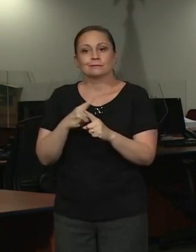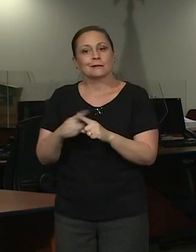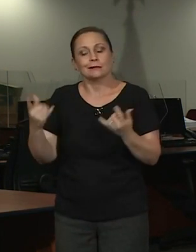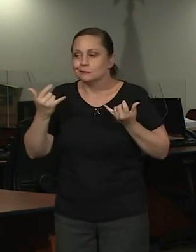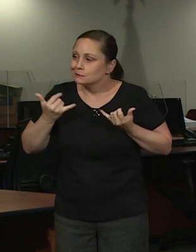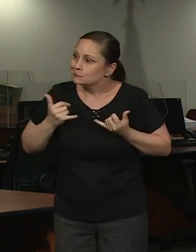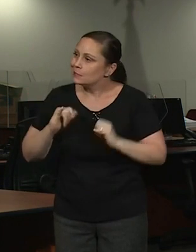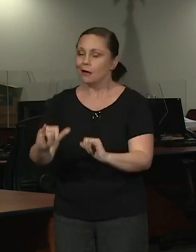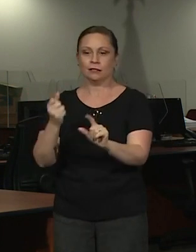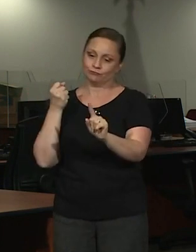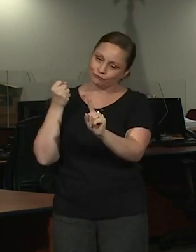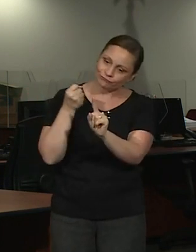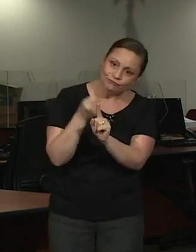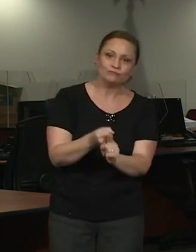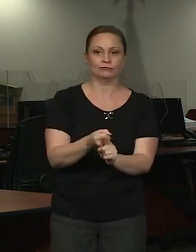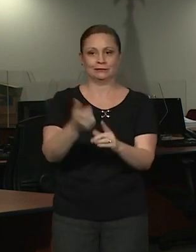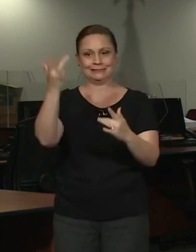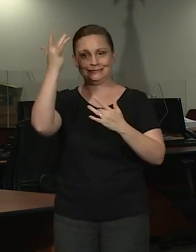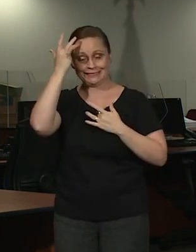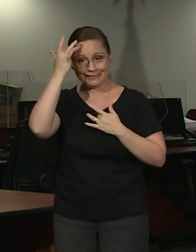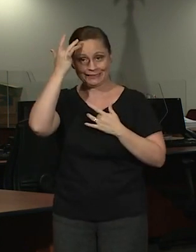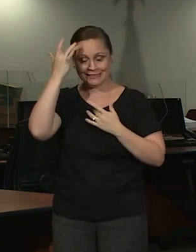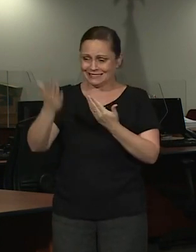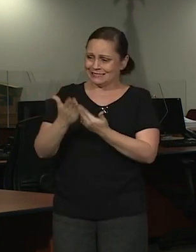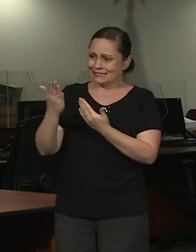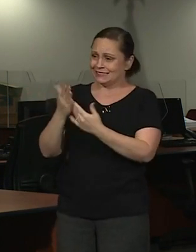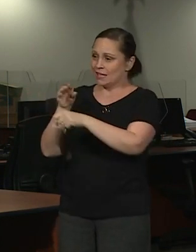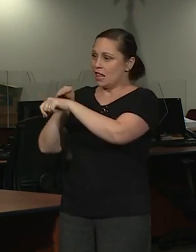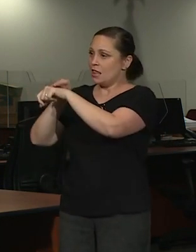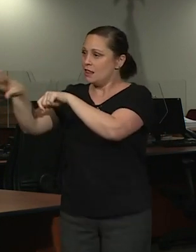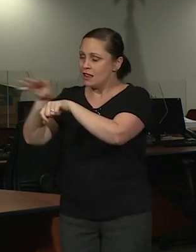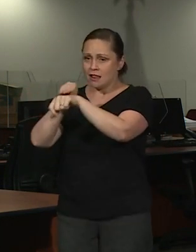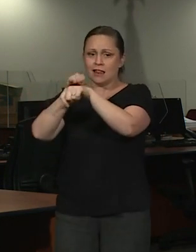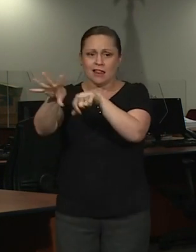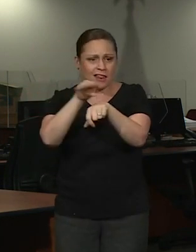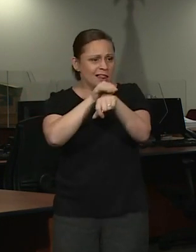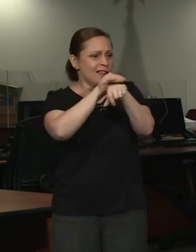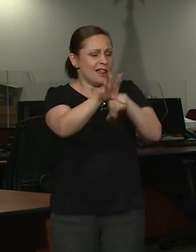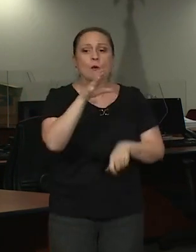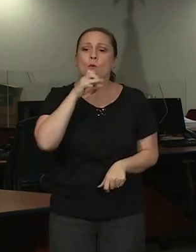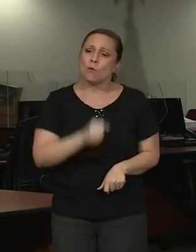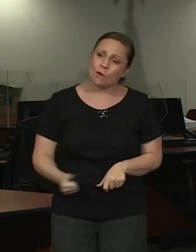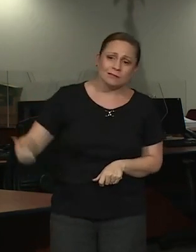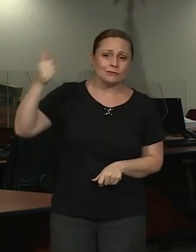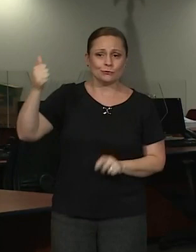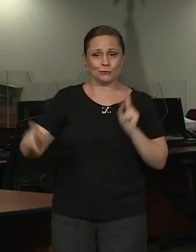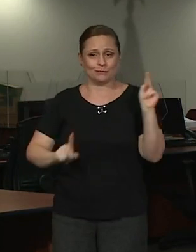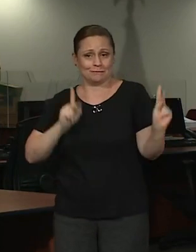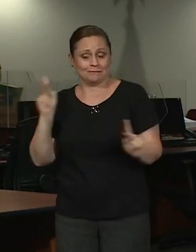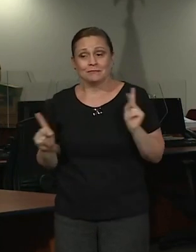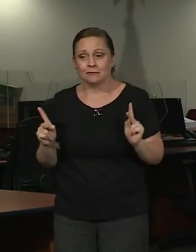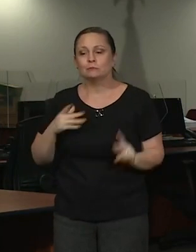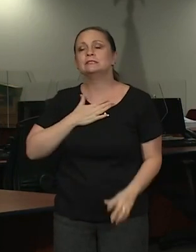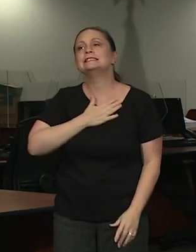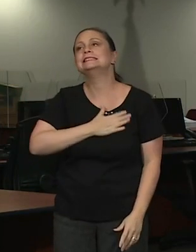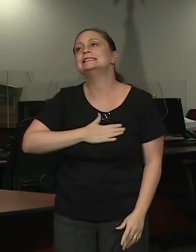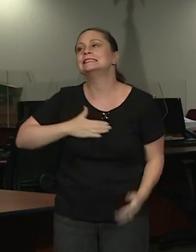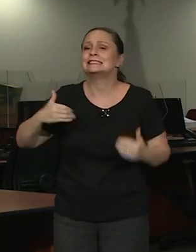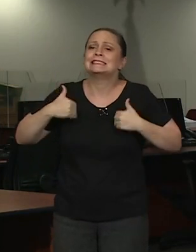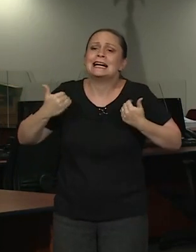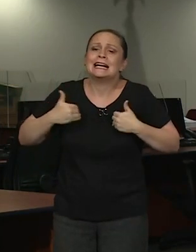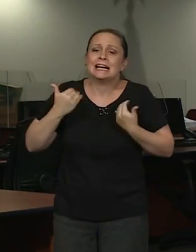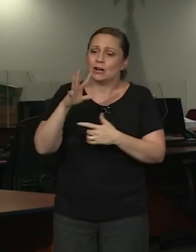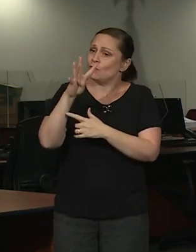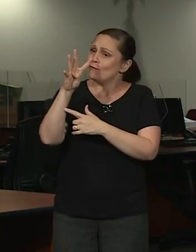completely infected. And they can easily pass that to the older people, so young people. And that's anybody from